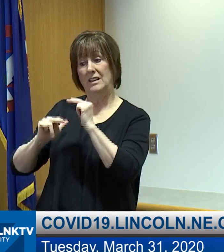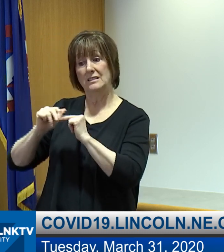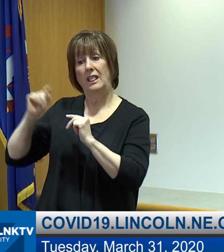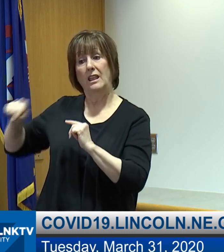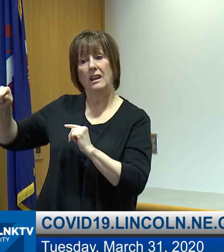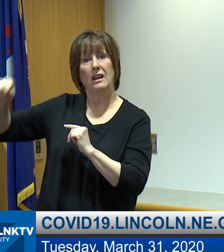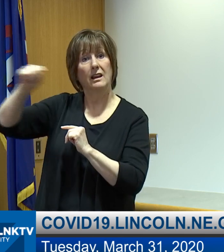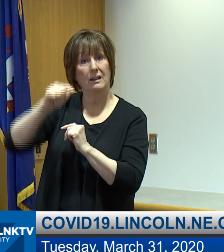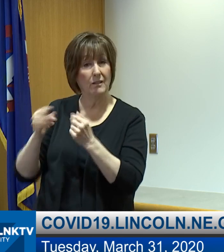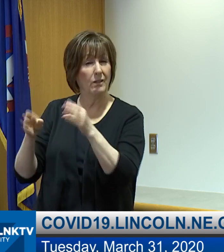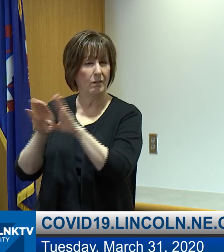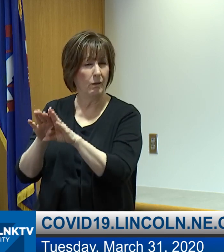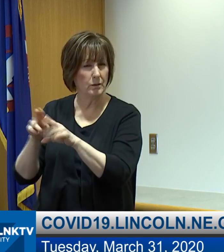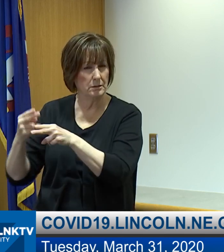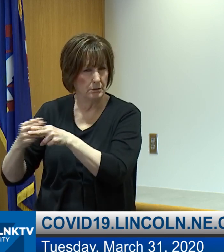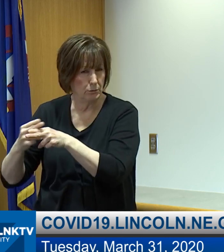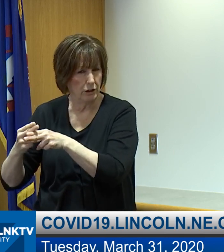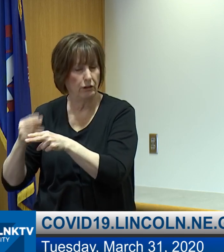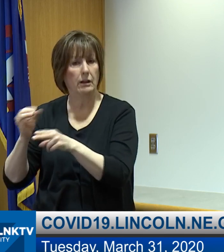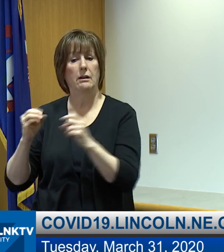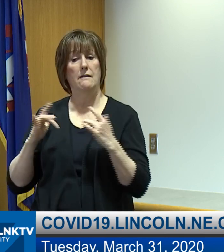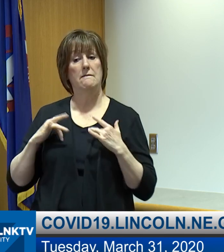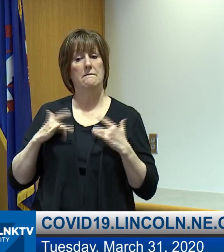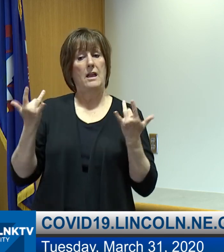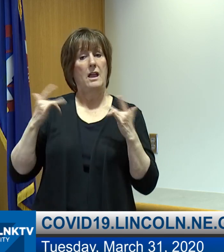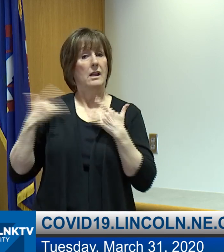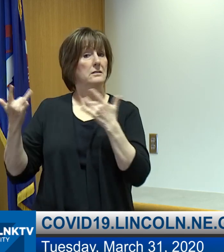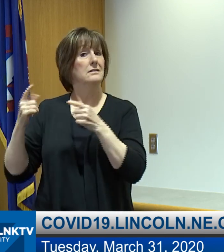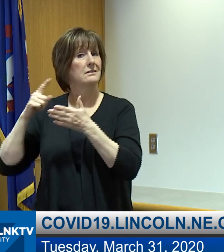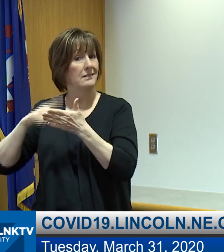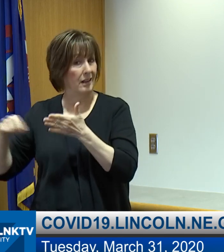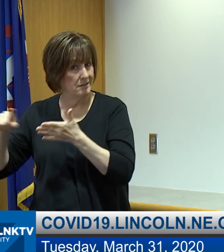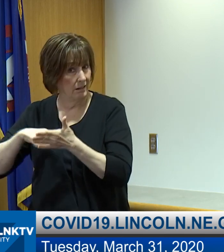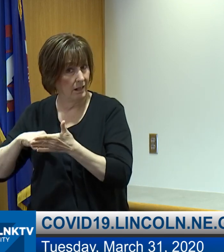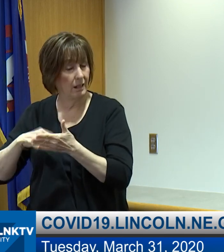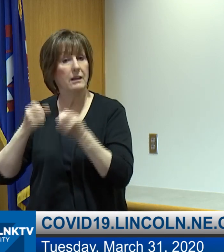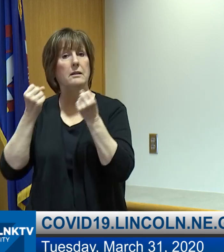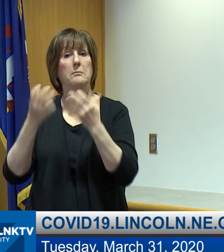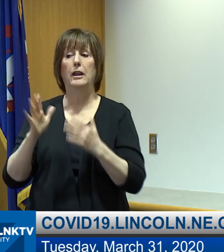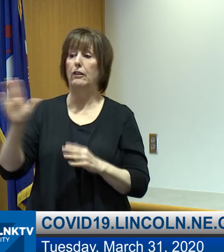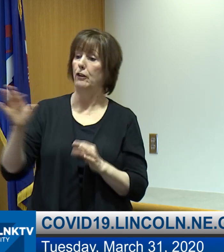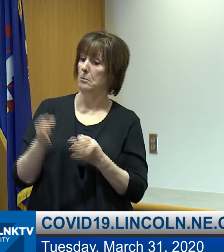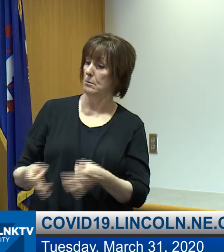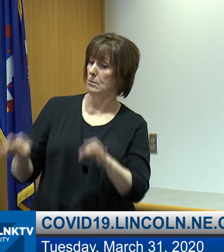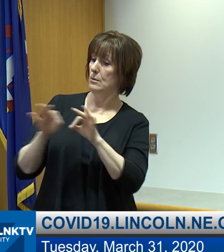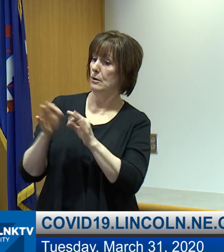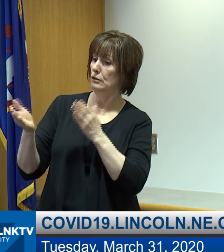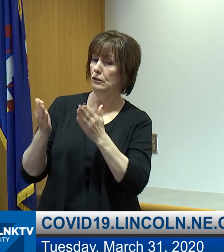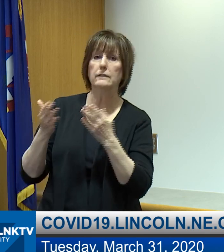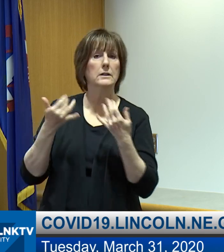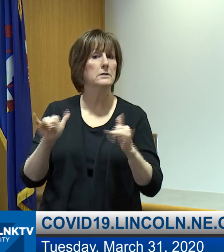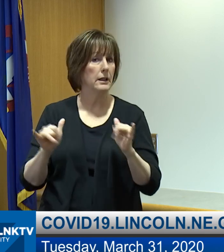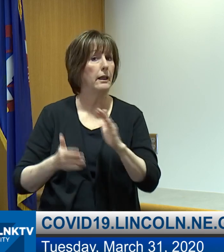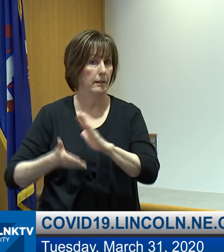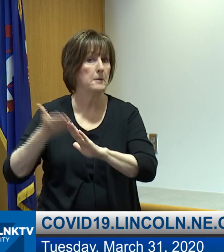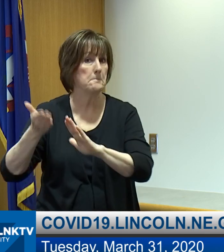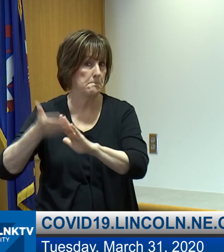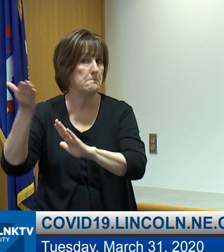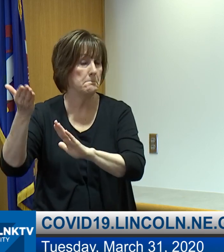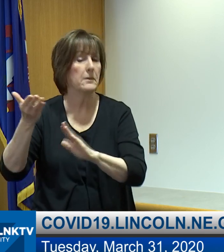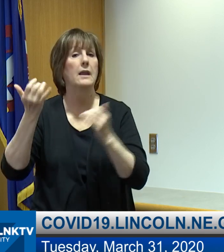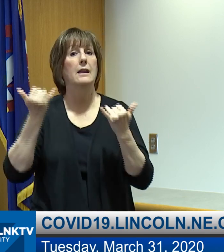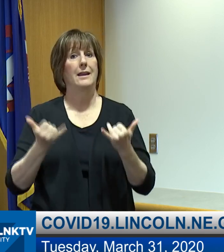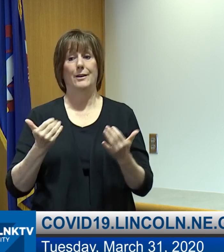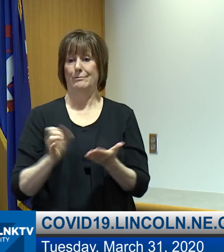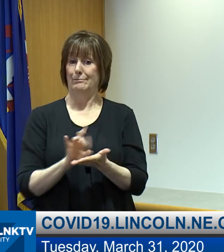temporarily and canceled its events during this public health emergency, many of the agency's important services continue. And today we are kicking off